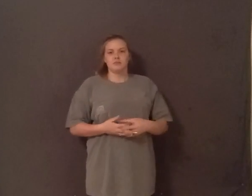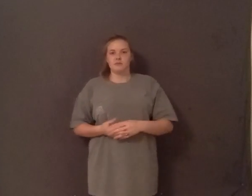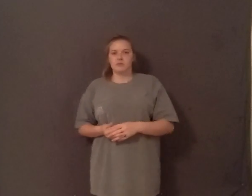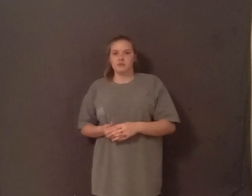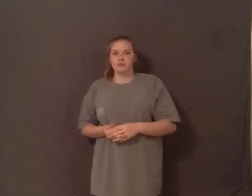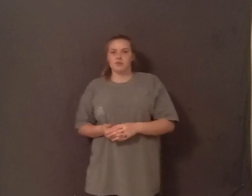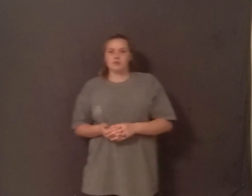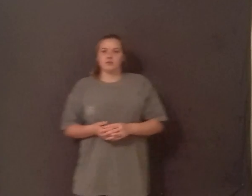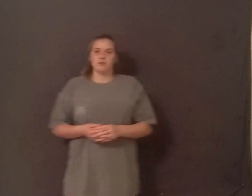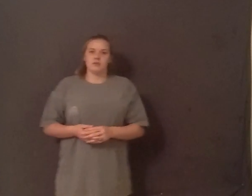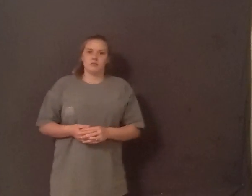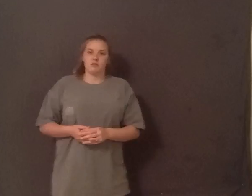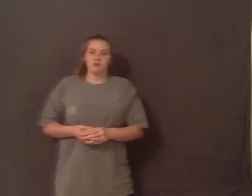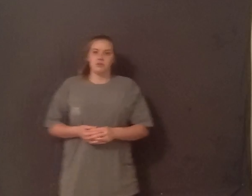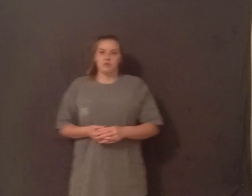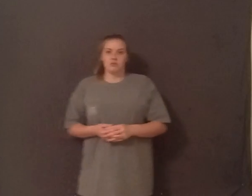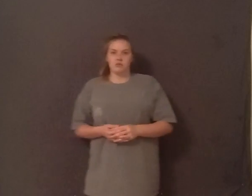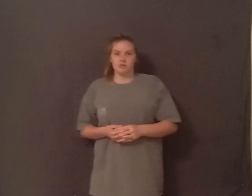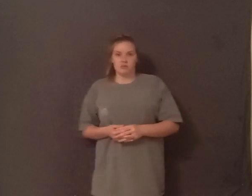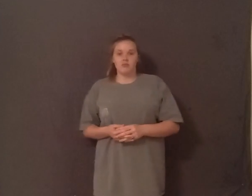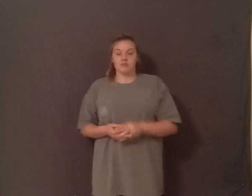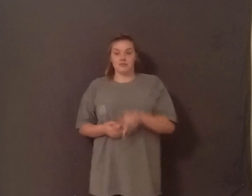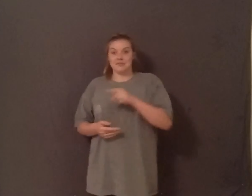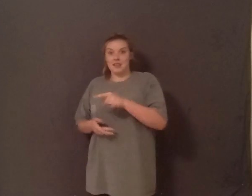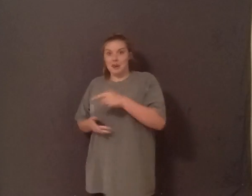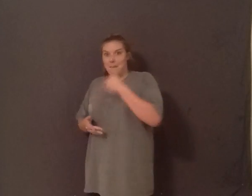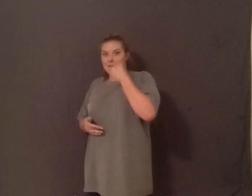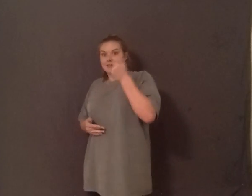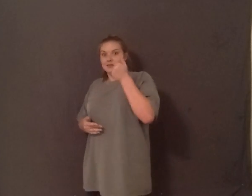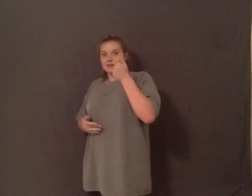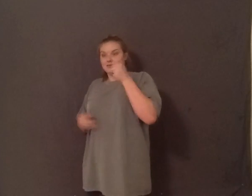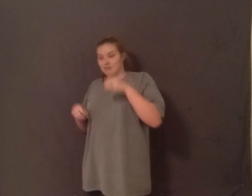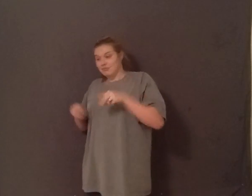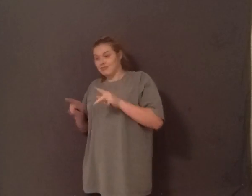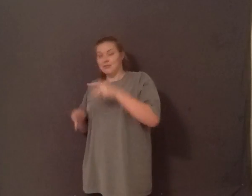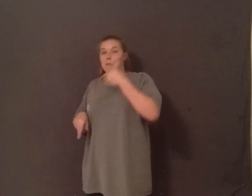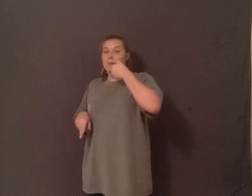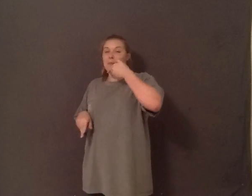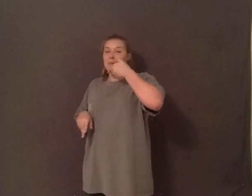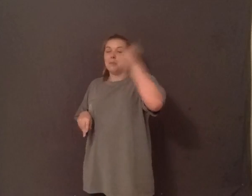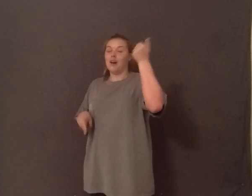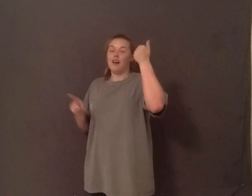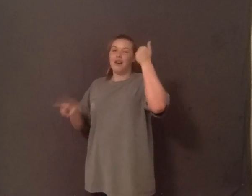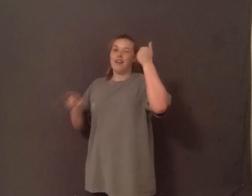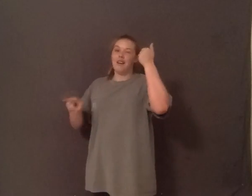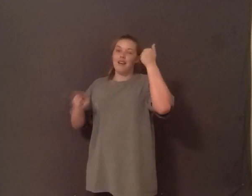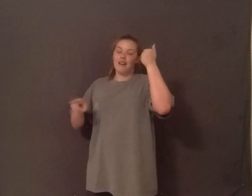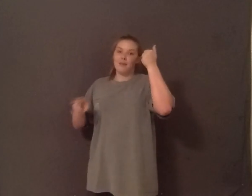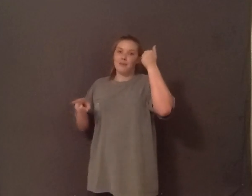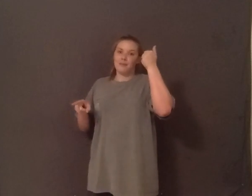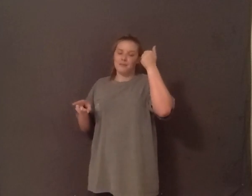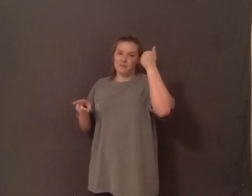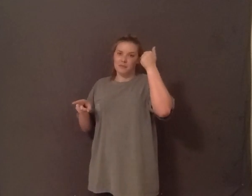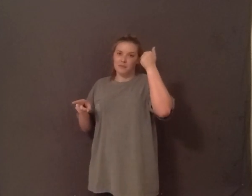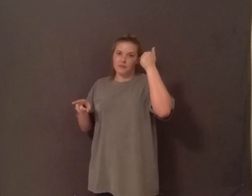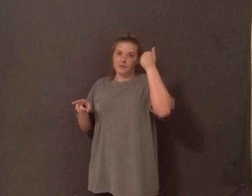is something you would believe to be worse, right? So if I think it's best to get the job interview, the job offer, or the client, or the good grade, I'm saying it